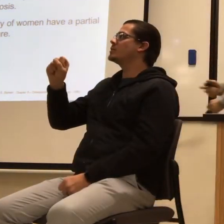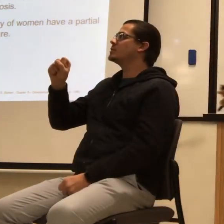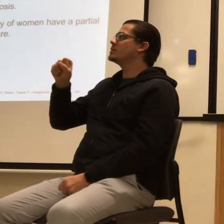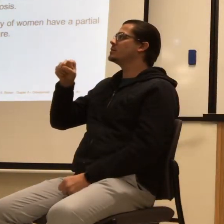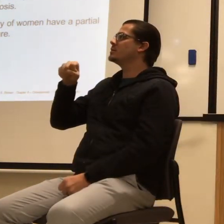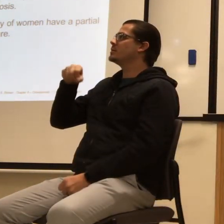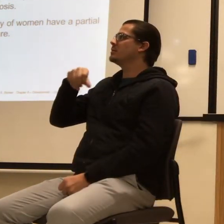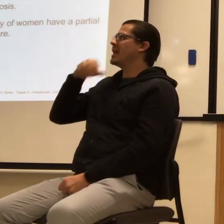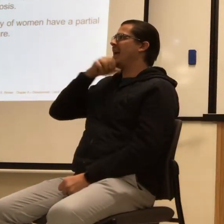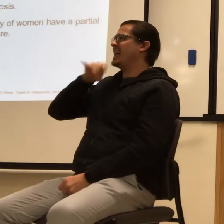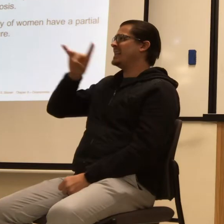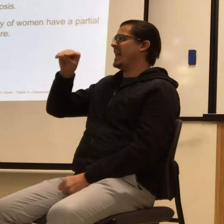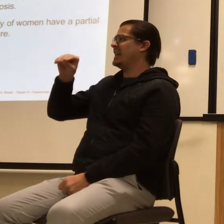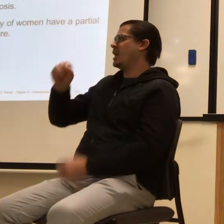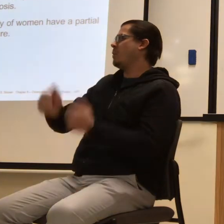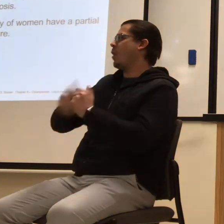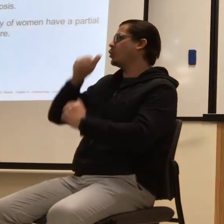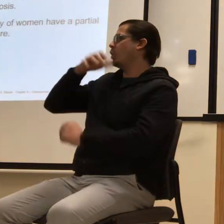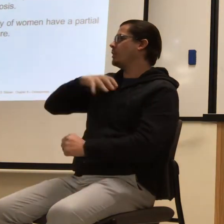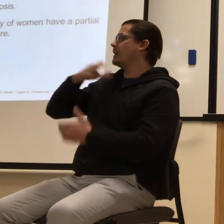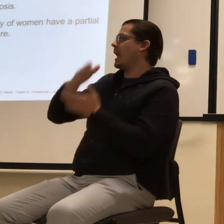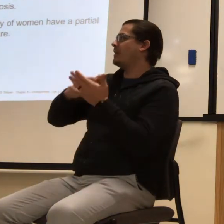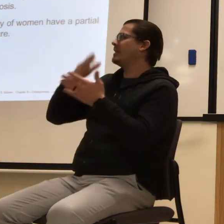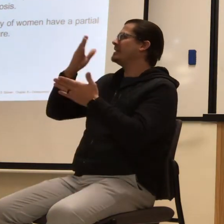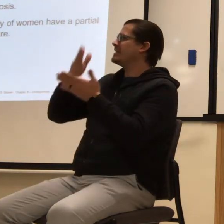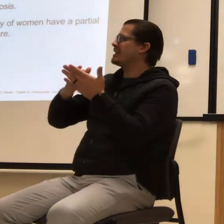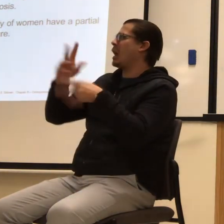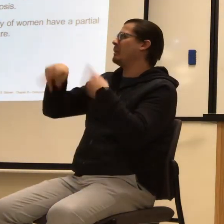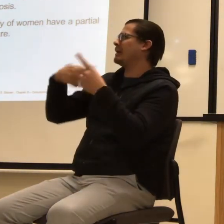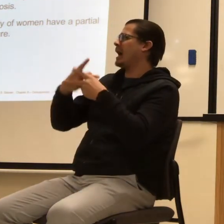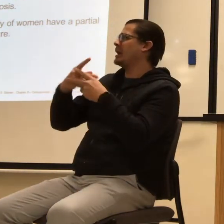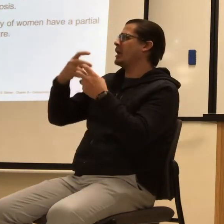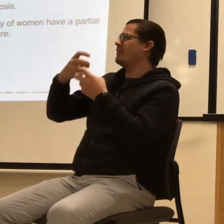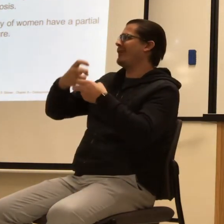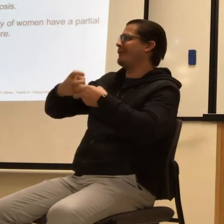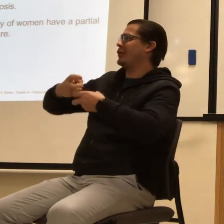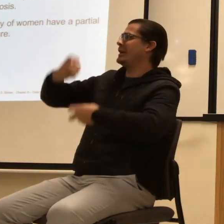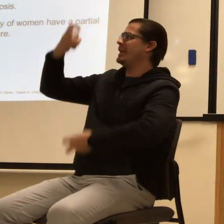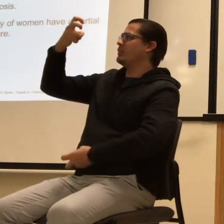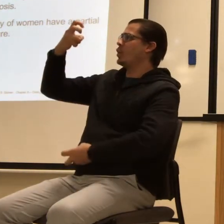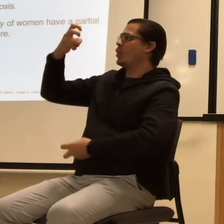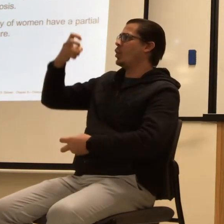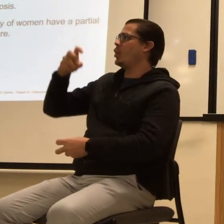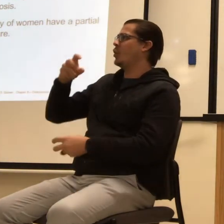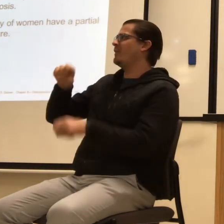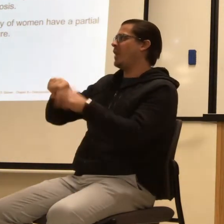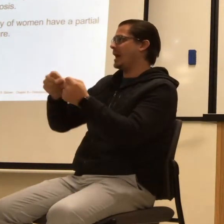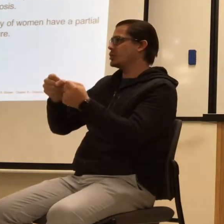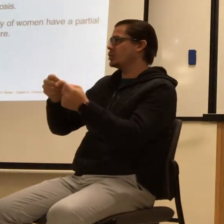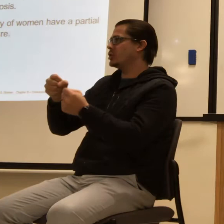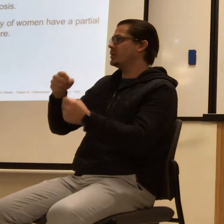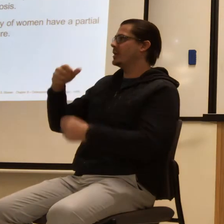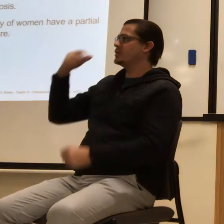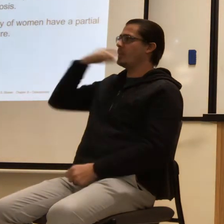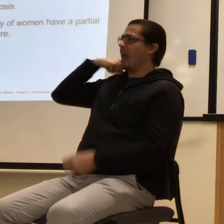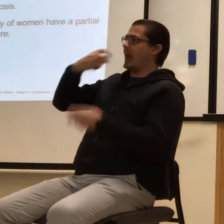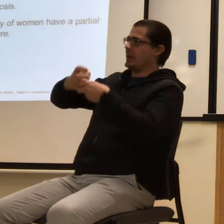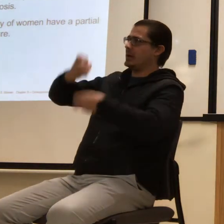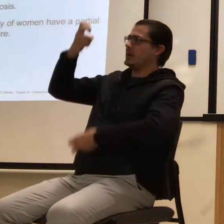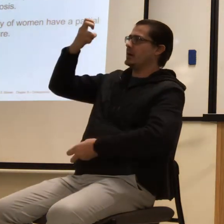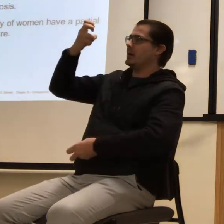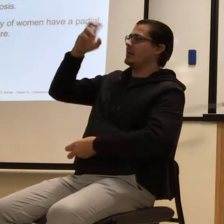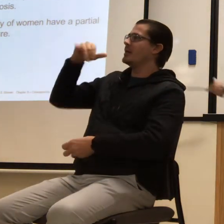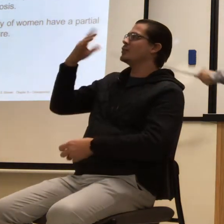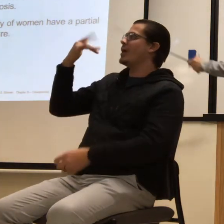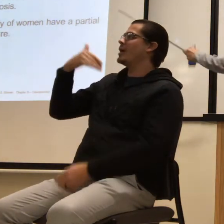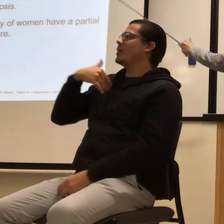the majority of women have some kind of vertebral wedge fracture. Those are your backbones. That's why you